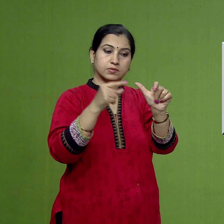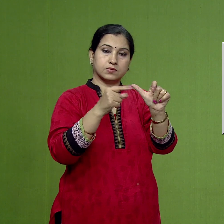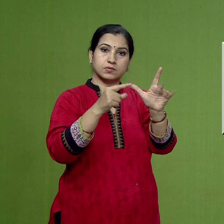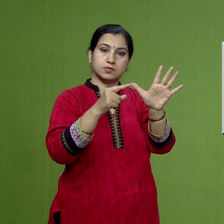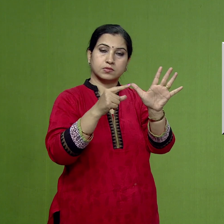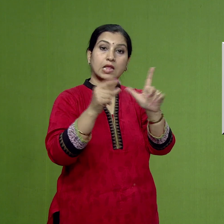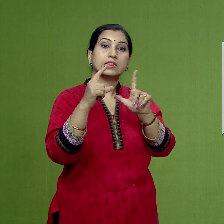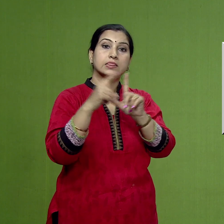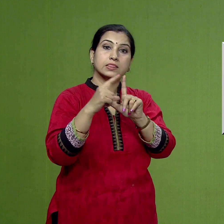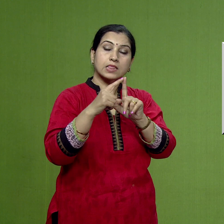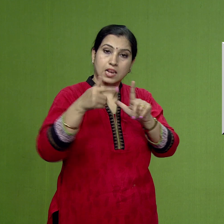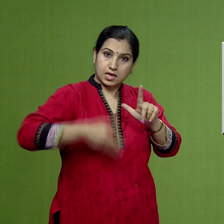Delhi,